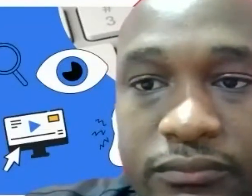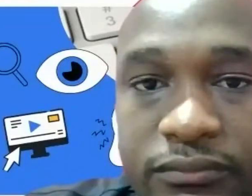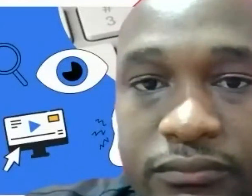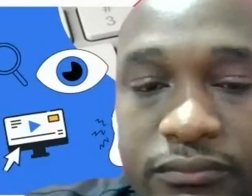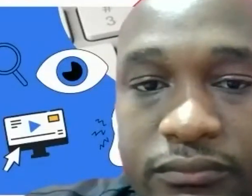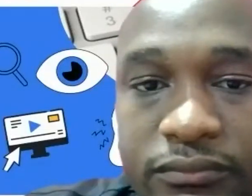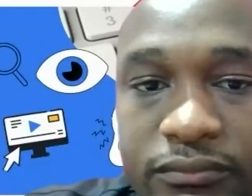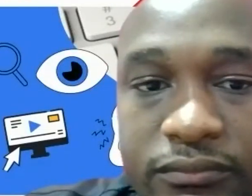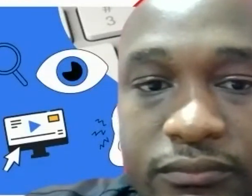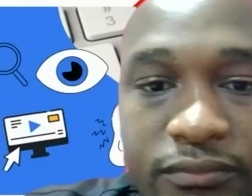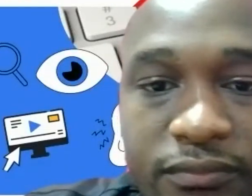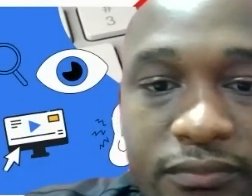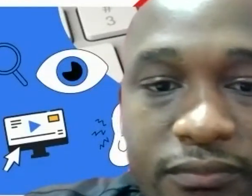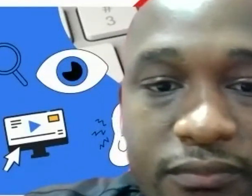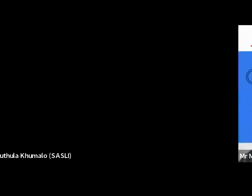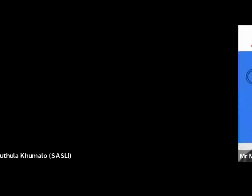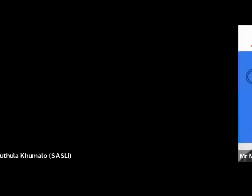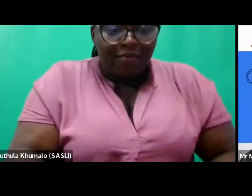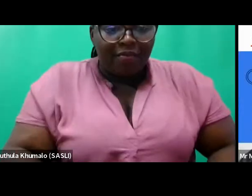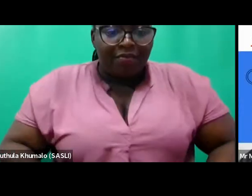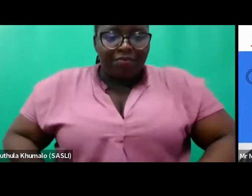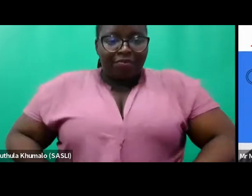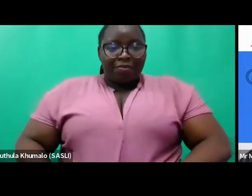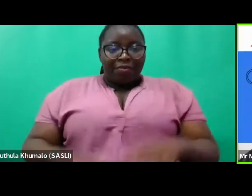Good day. Can you hear me?